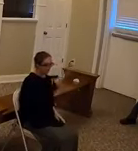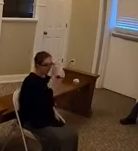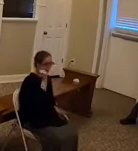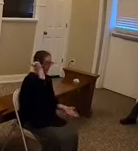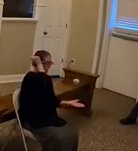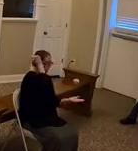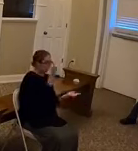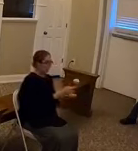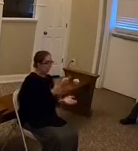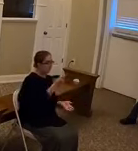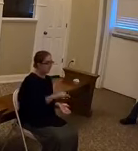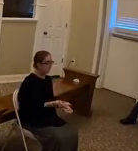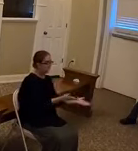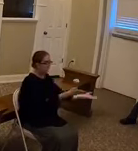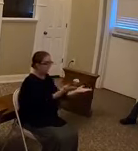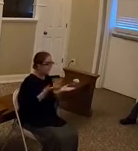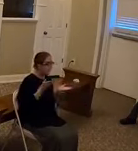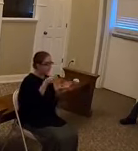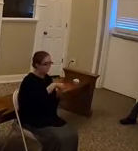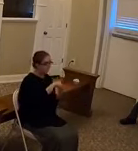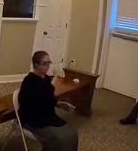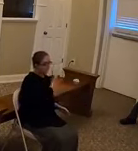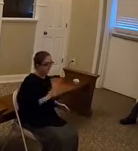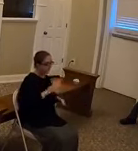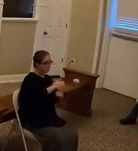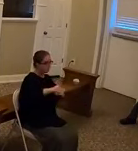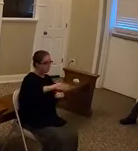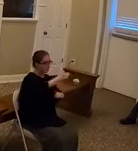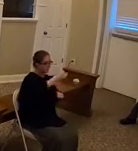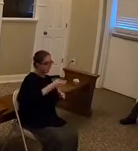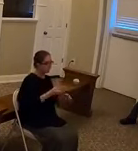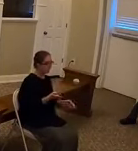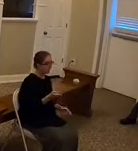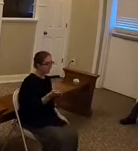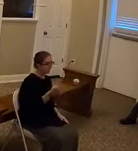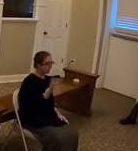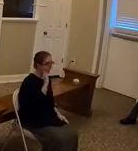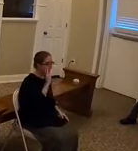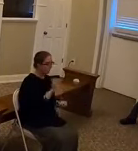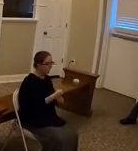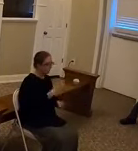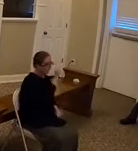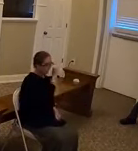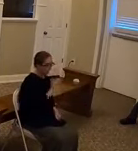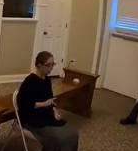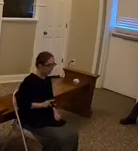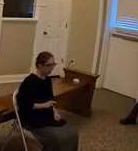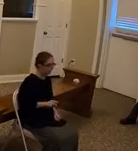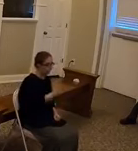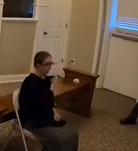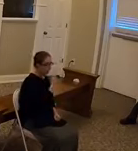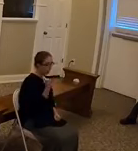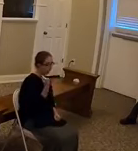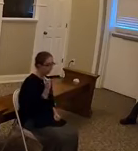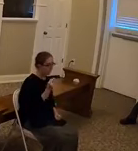God adopts you and brings you into his kingdom, hallelujah. Oh, come on. He said, I'm going to make you kings and